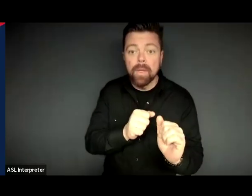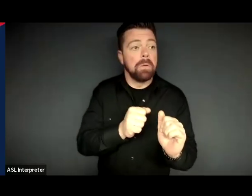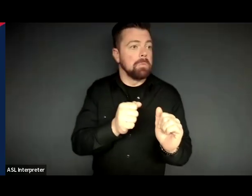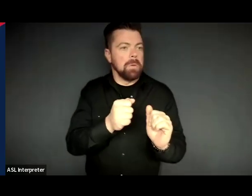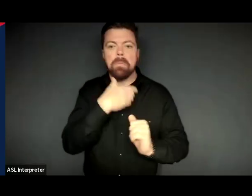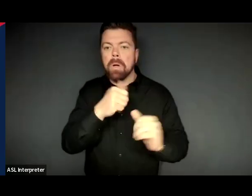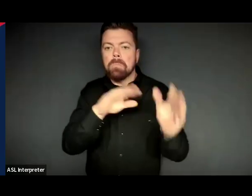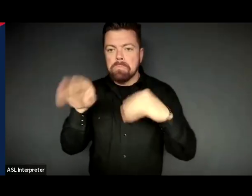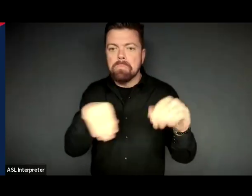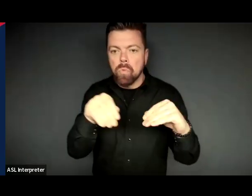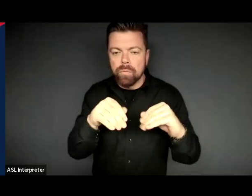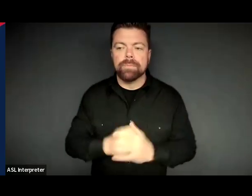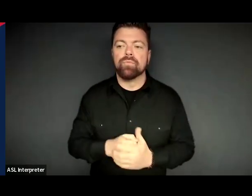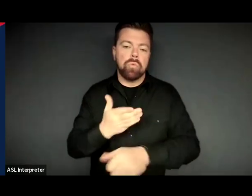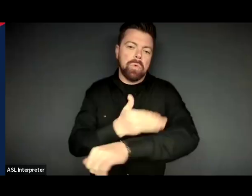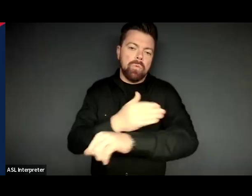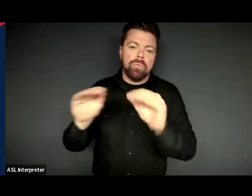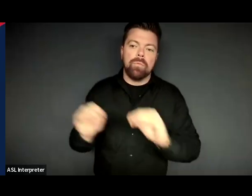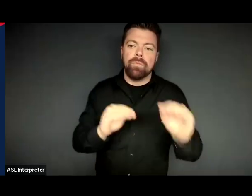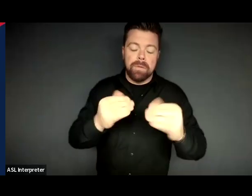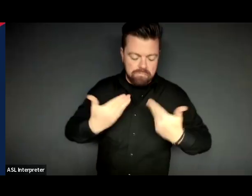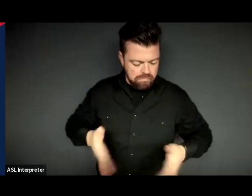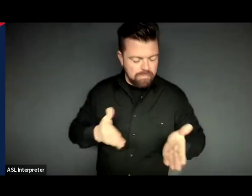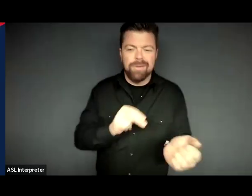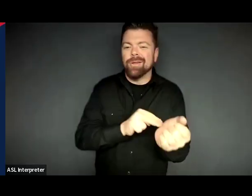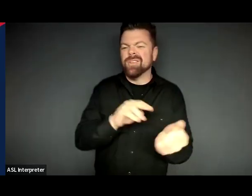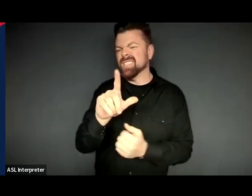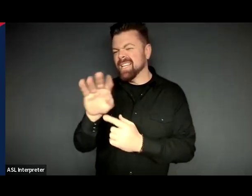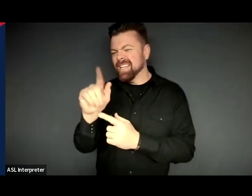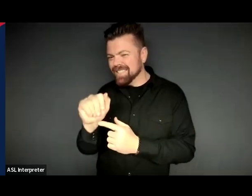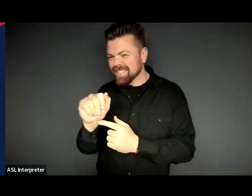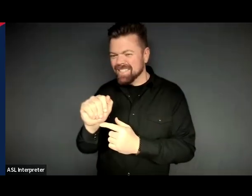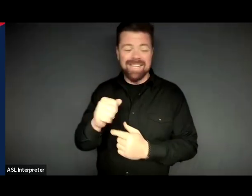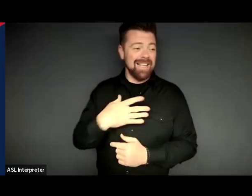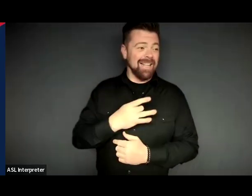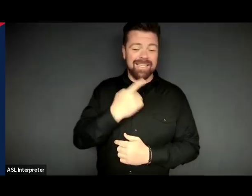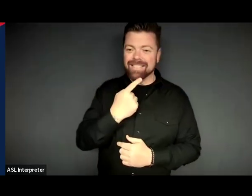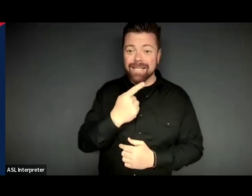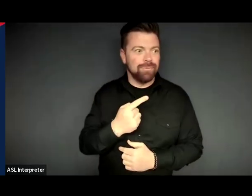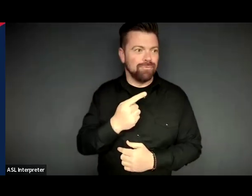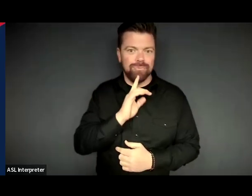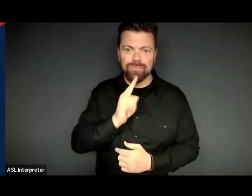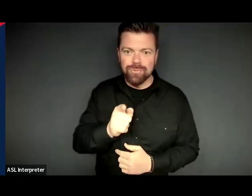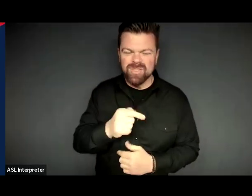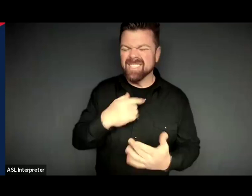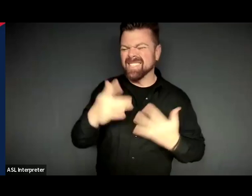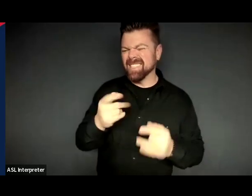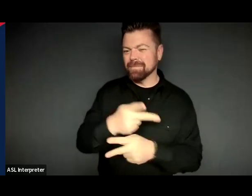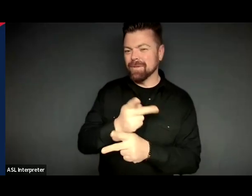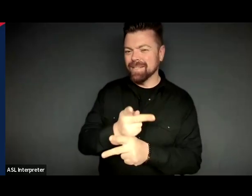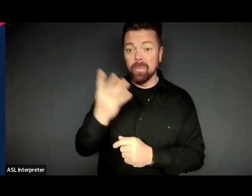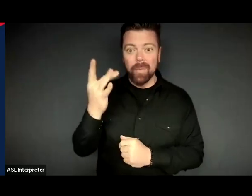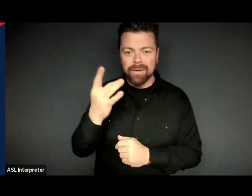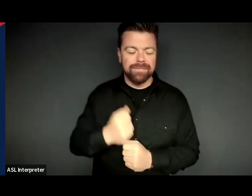movements. Now, I always like to point out because I'm Nurse Linda and I like to tell the truth. And This is a very exciting product. It's one of